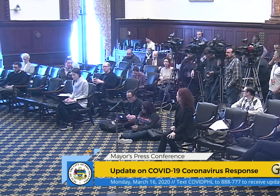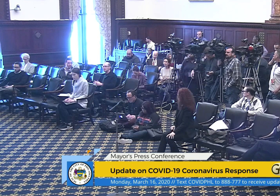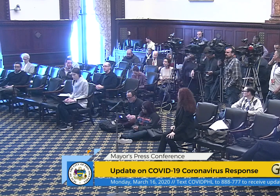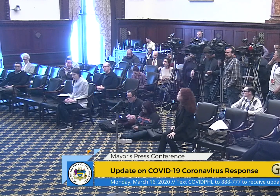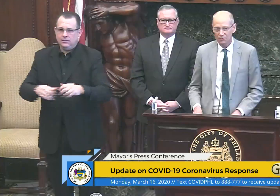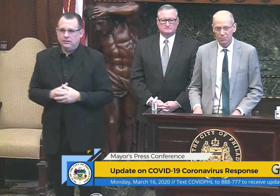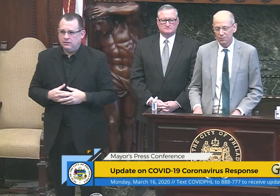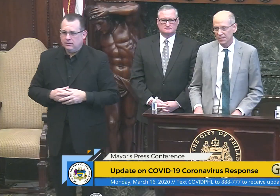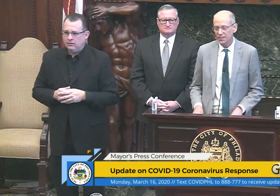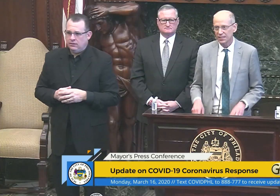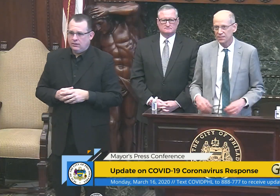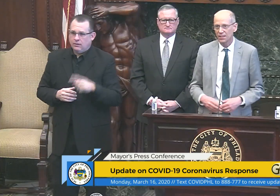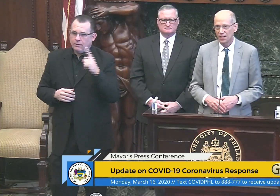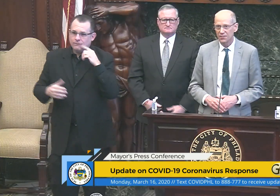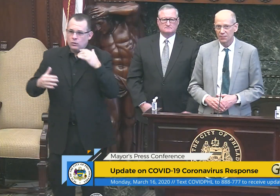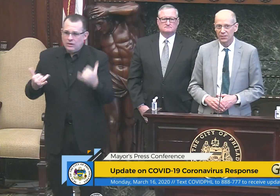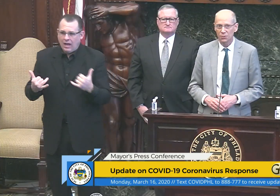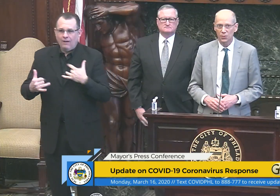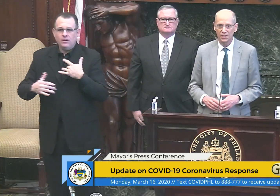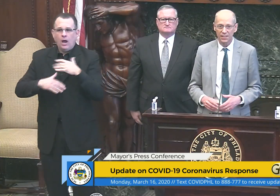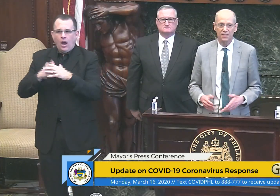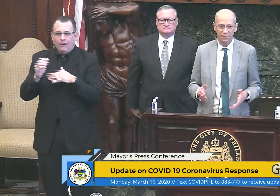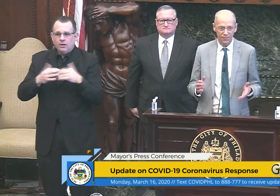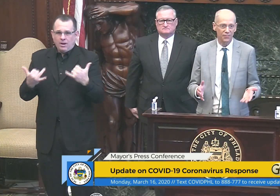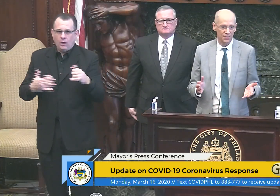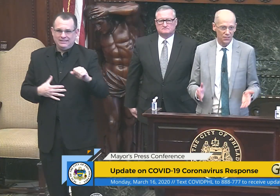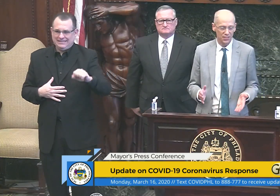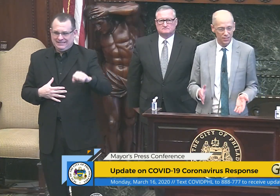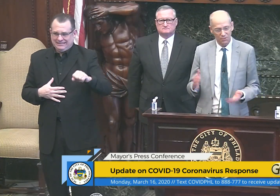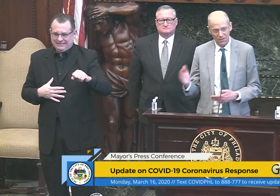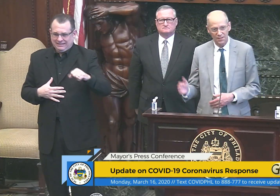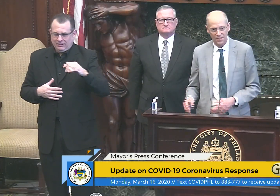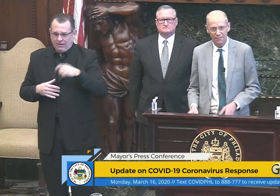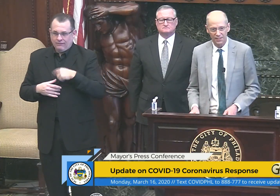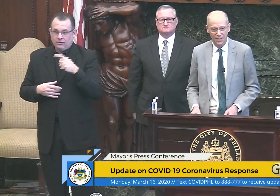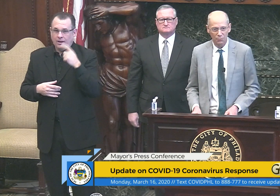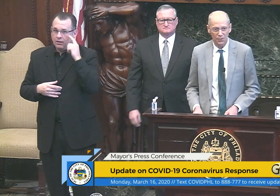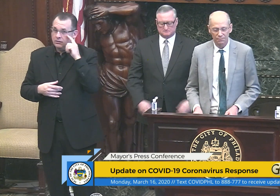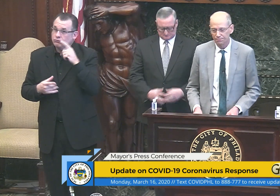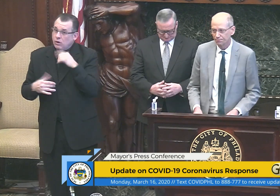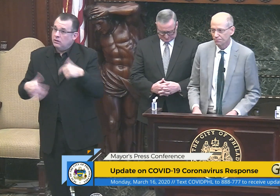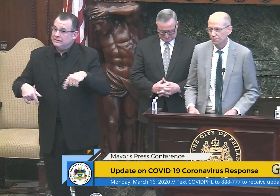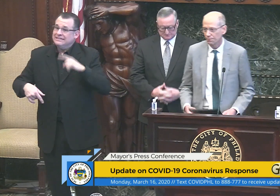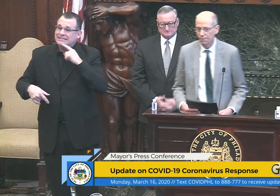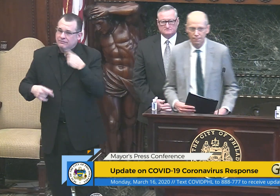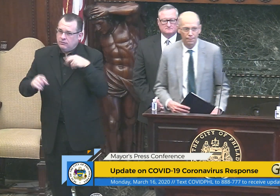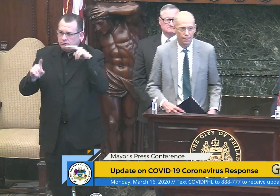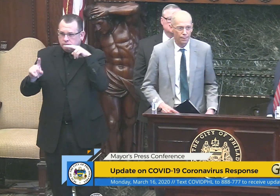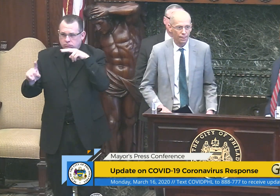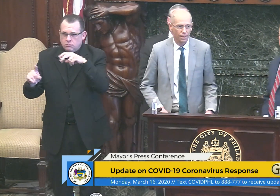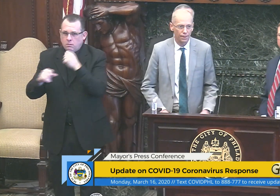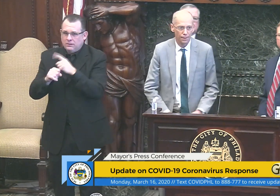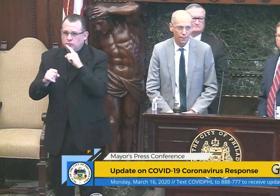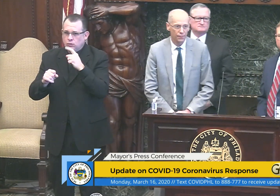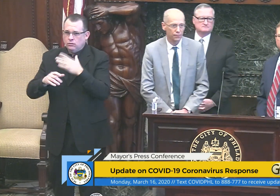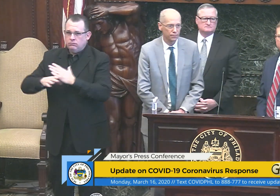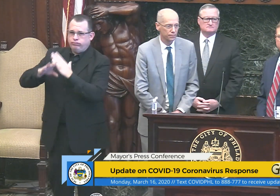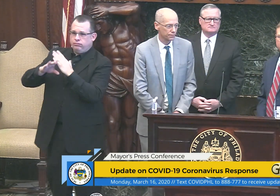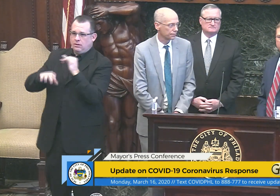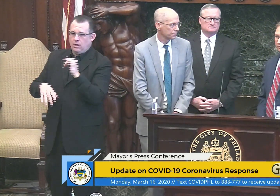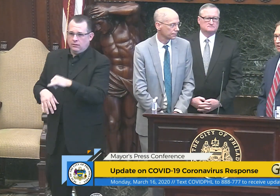For the moment, we feel comfortable, but it's something that we need to take very, very seriously to prevent us having that point. General.